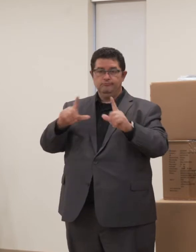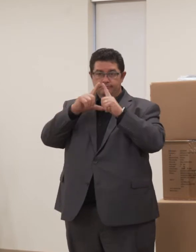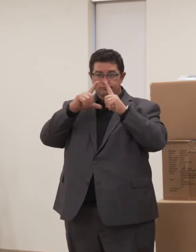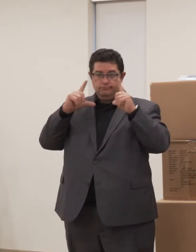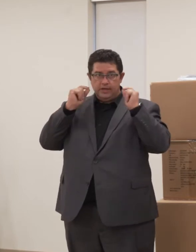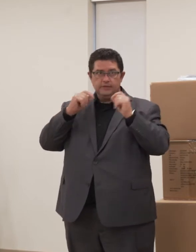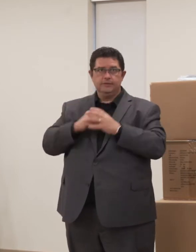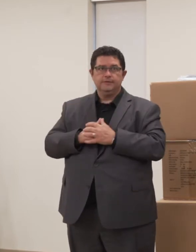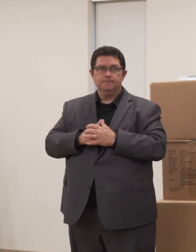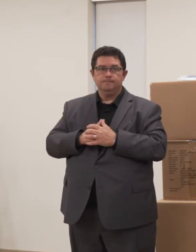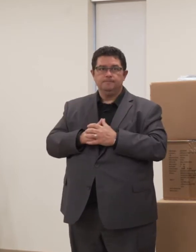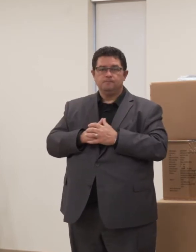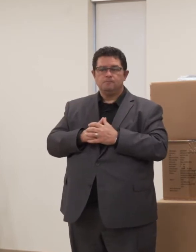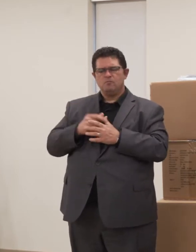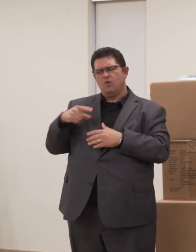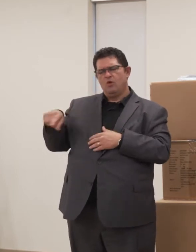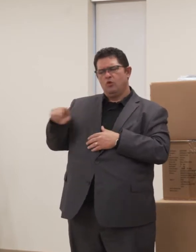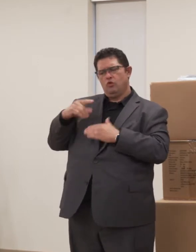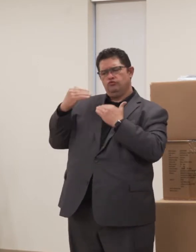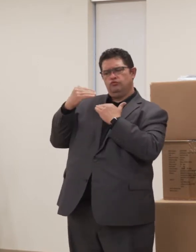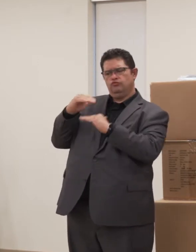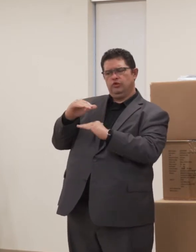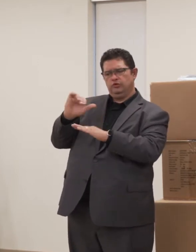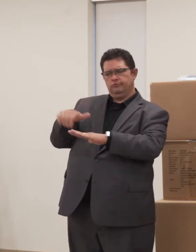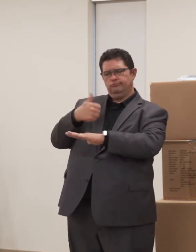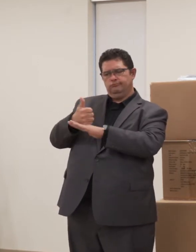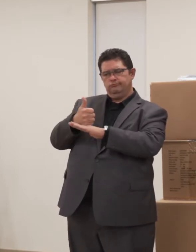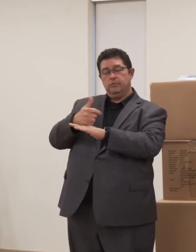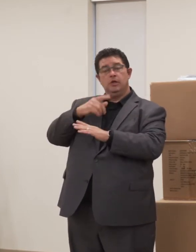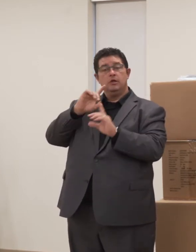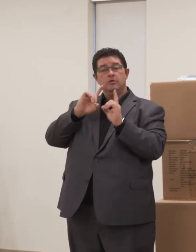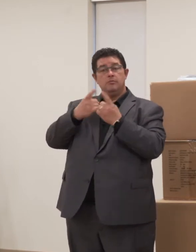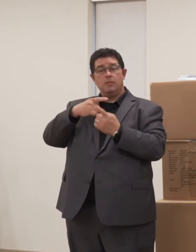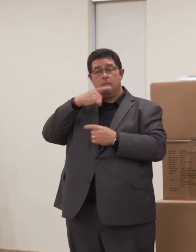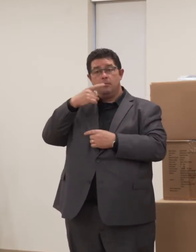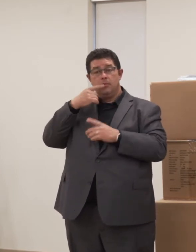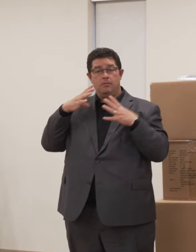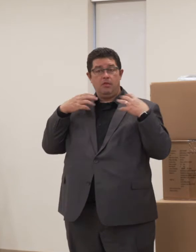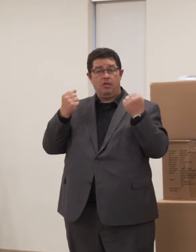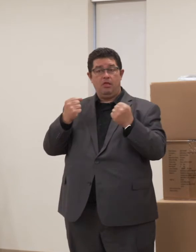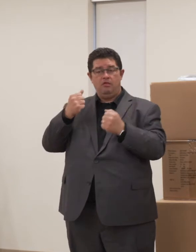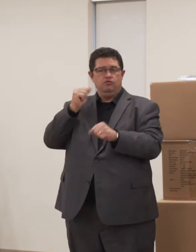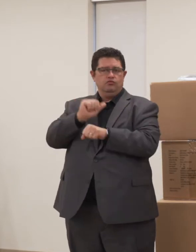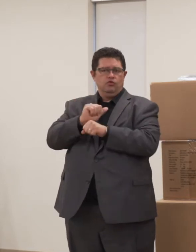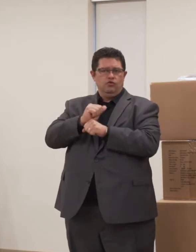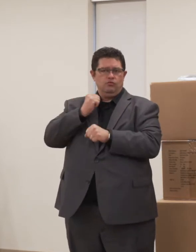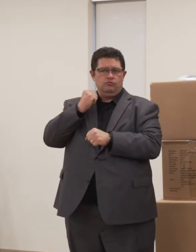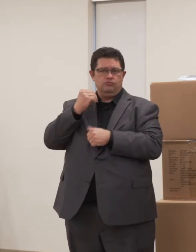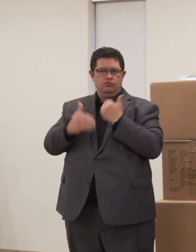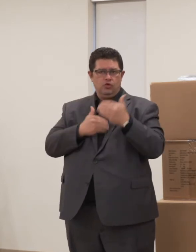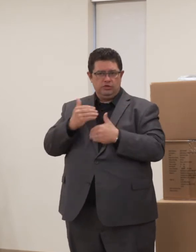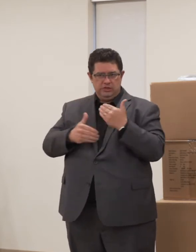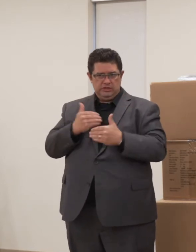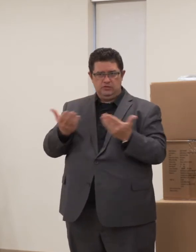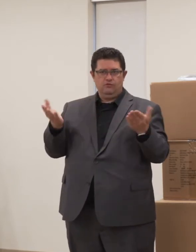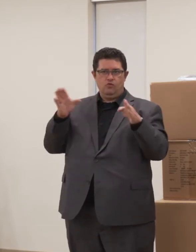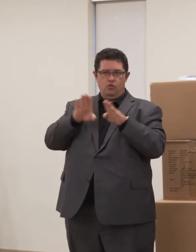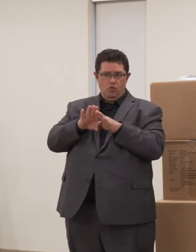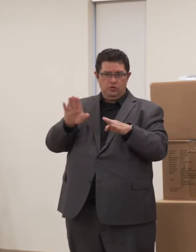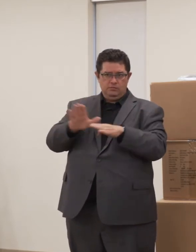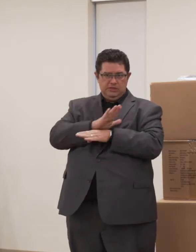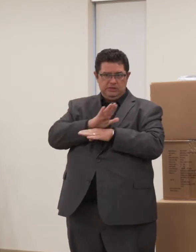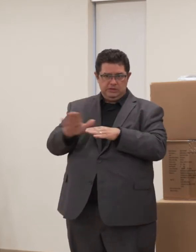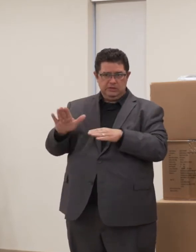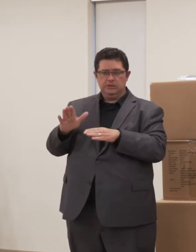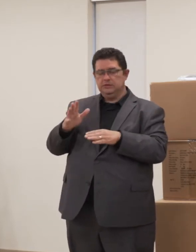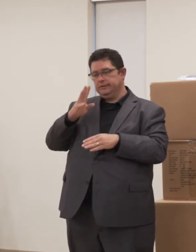As these restrictions go into place, the Department of Public Health is working on a process of closing businesses that flout